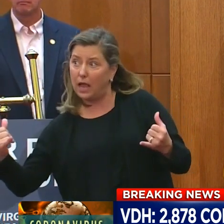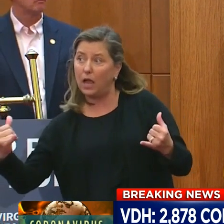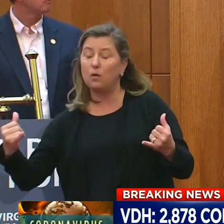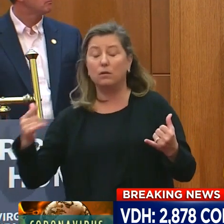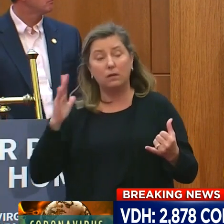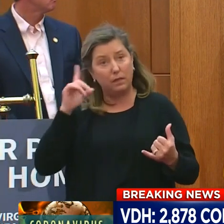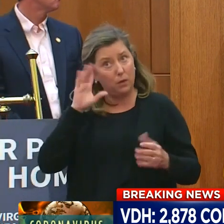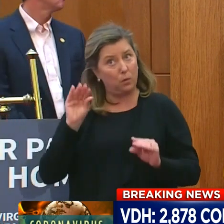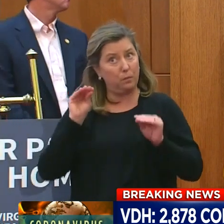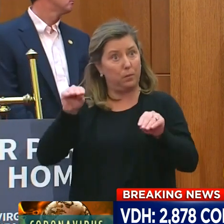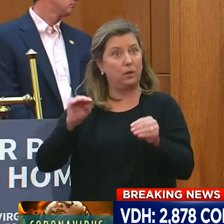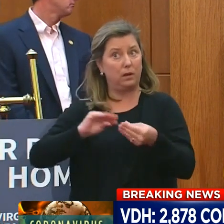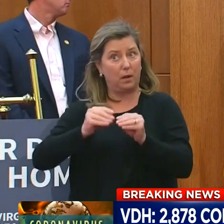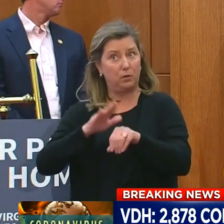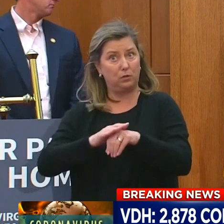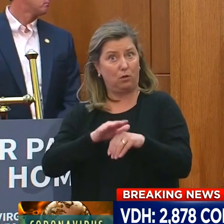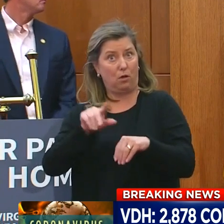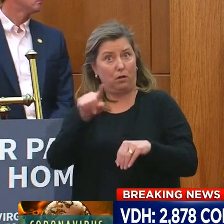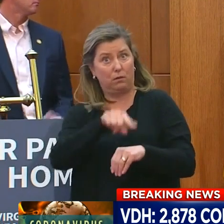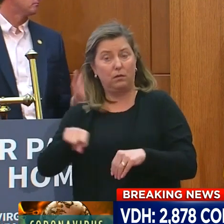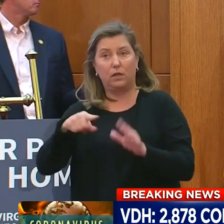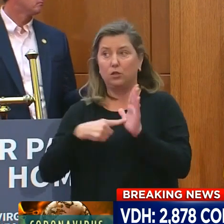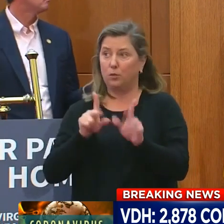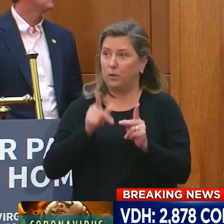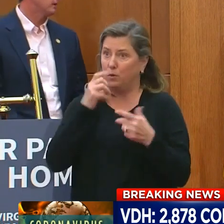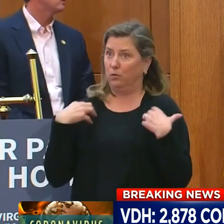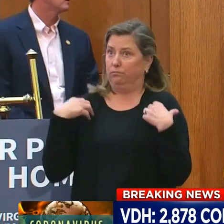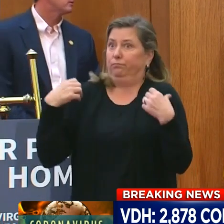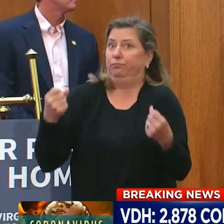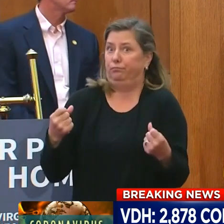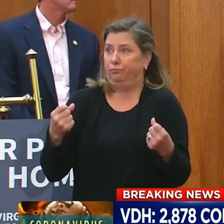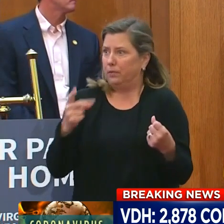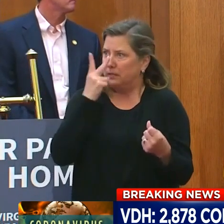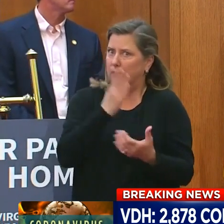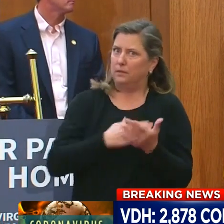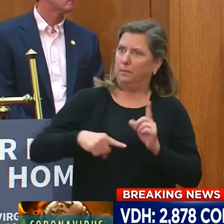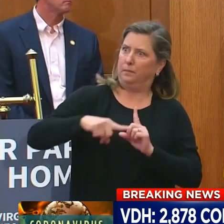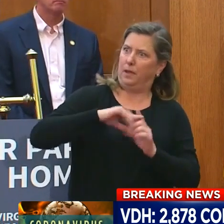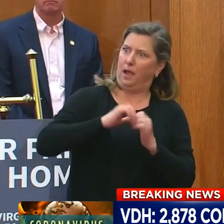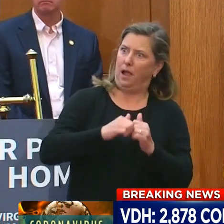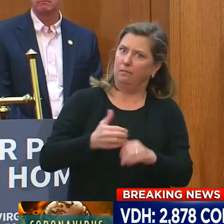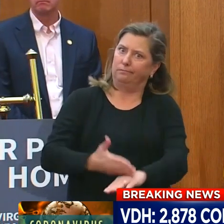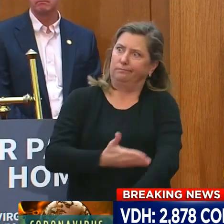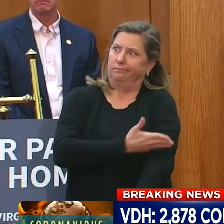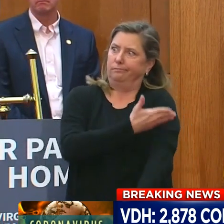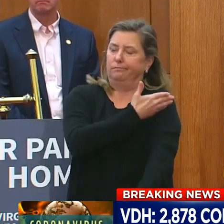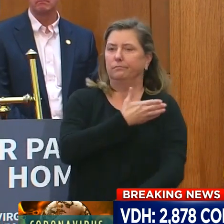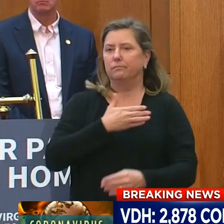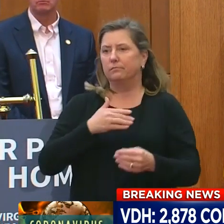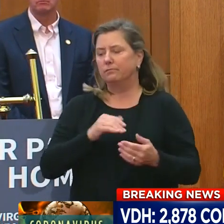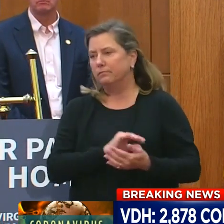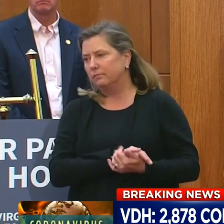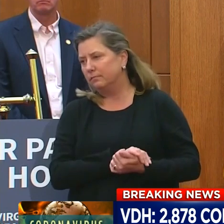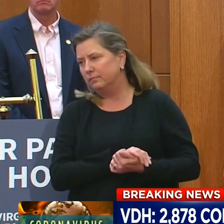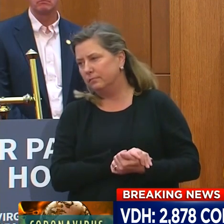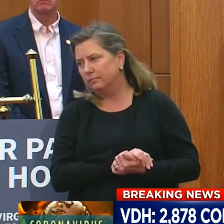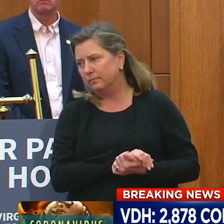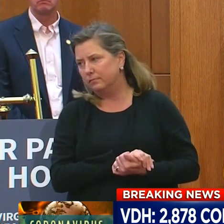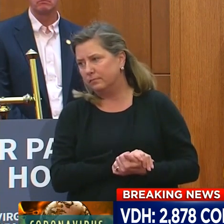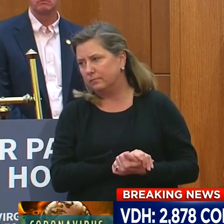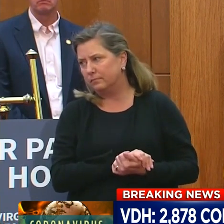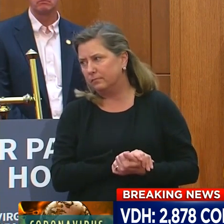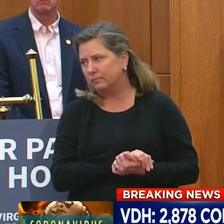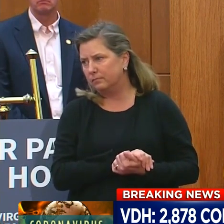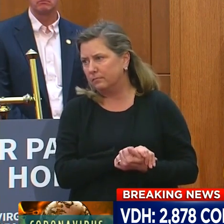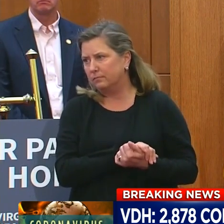on the website so we could see how this gets better? And then obviously also that doesn't mean necessarily that we need to